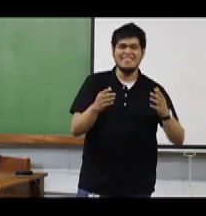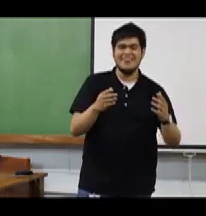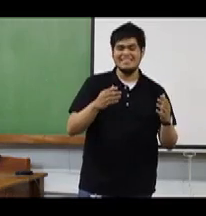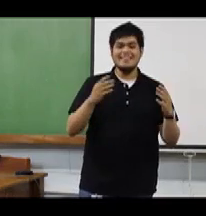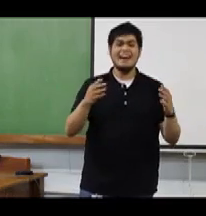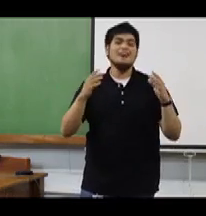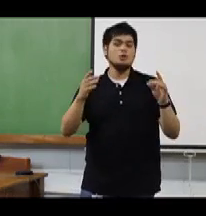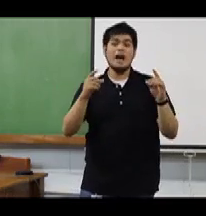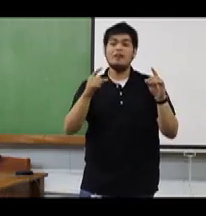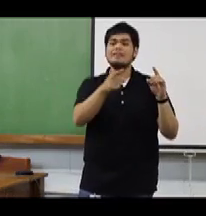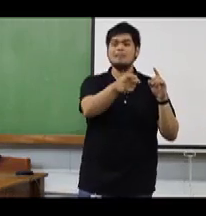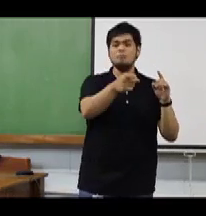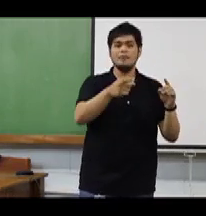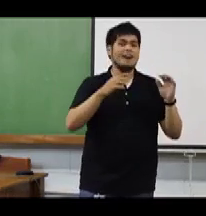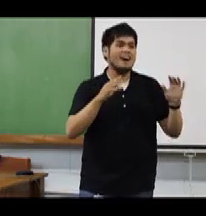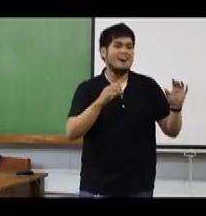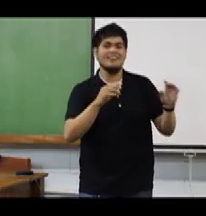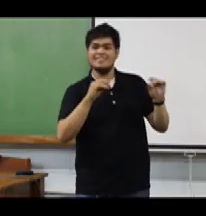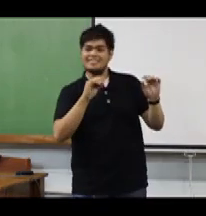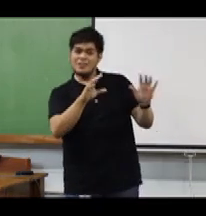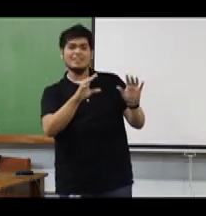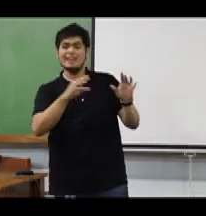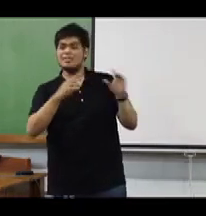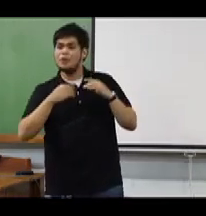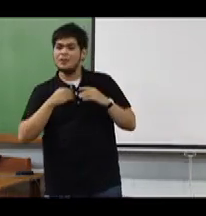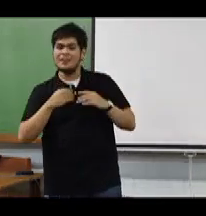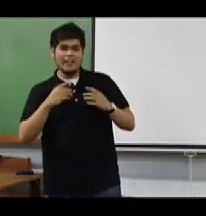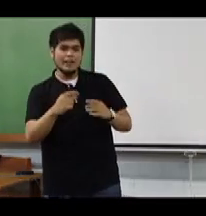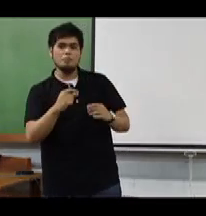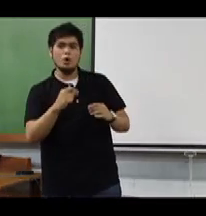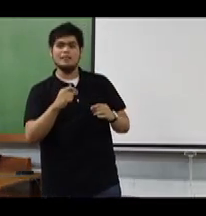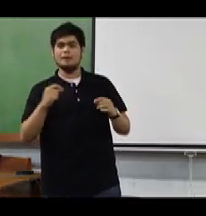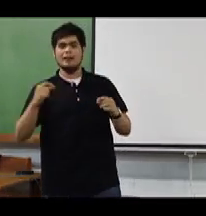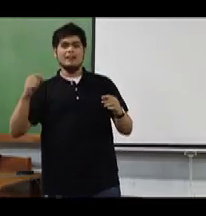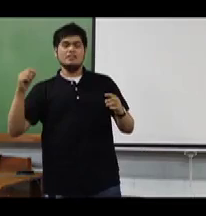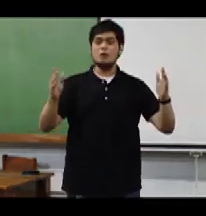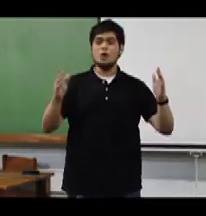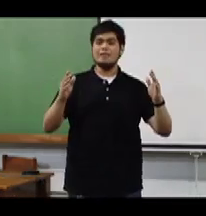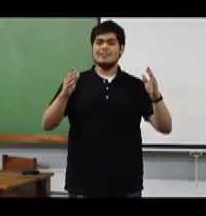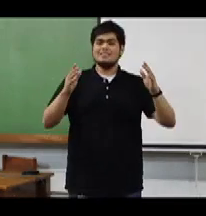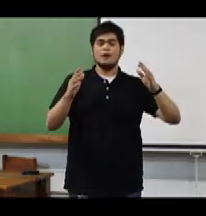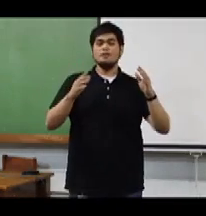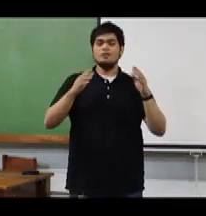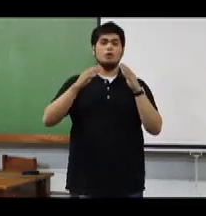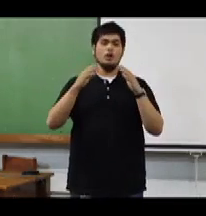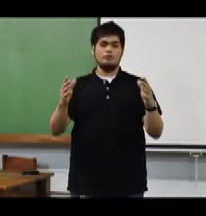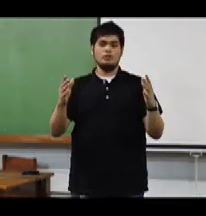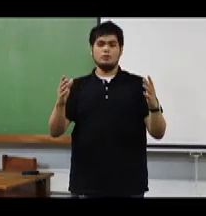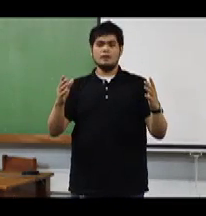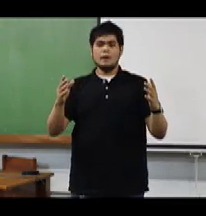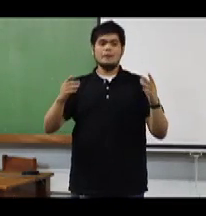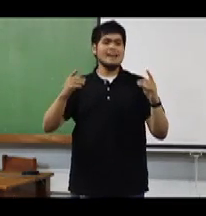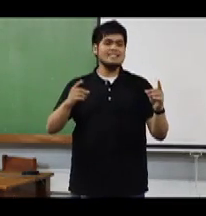about, yeah, you having that moment, yun na ito. Today moment, diba? The moment has come through all of you. Because I see